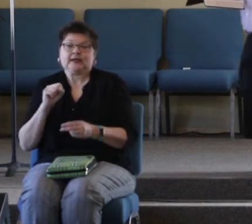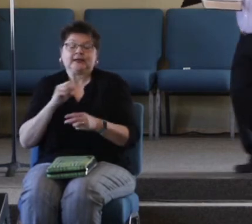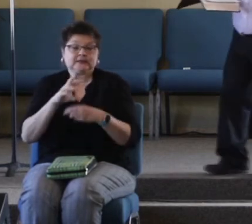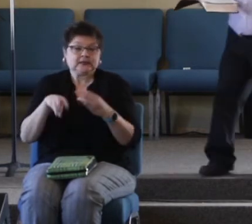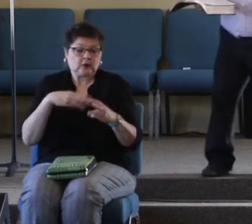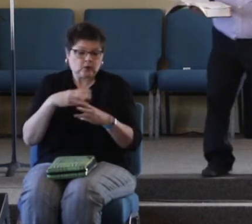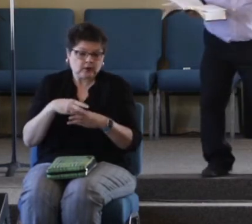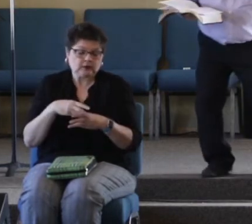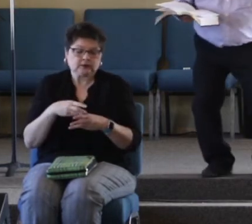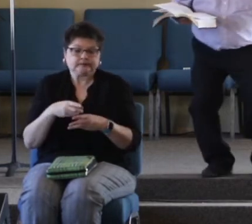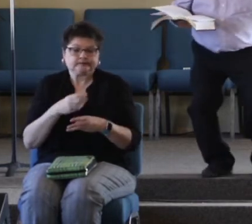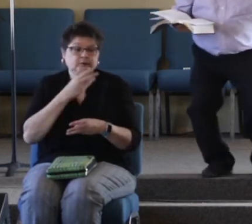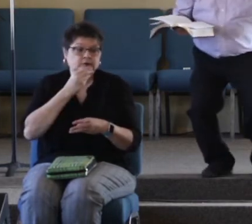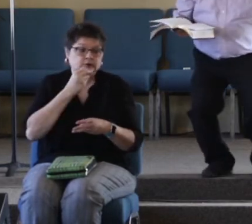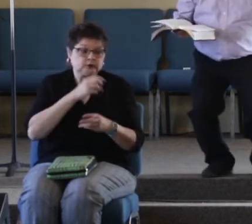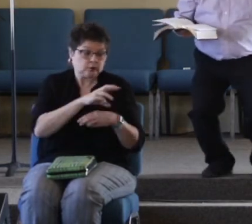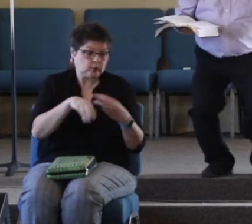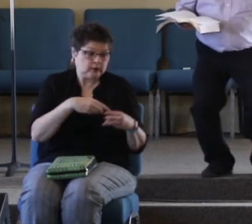kind of being